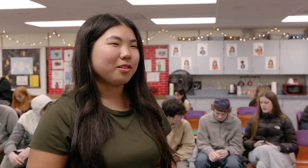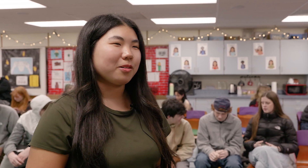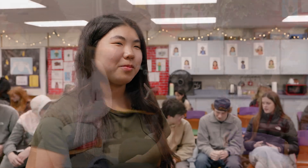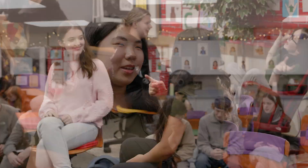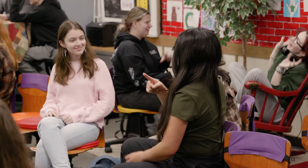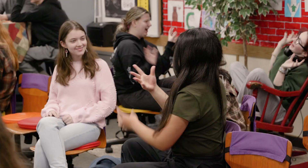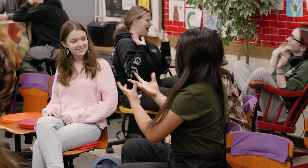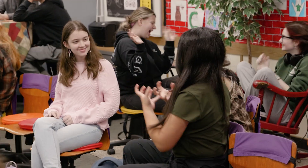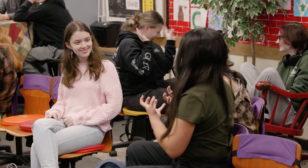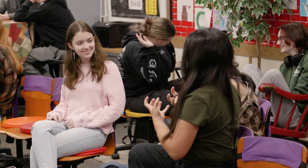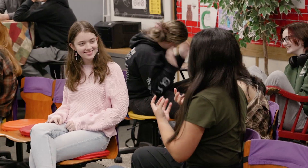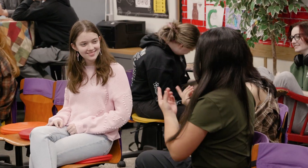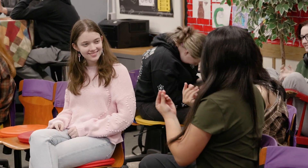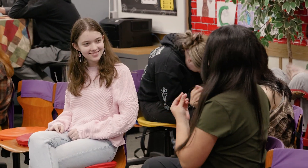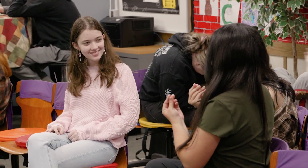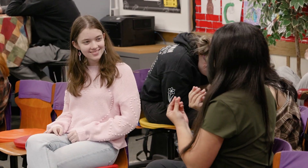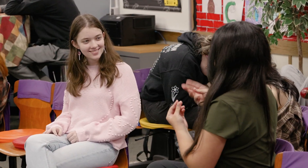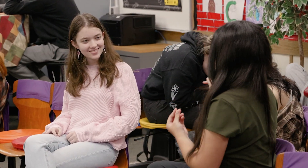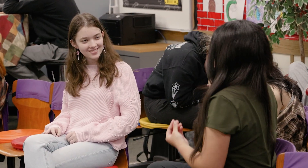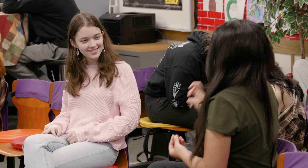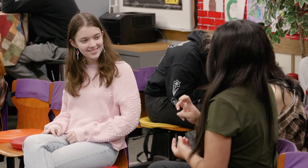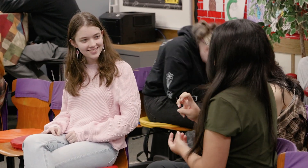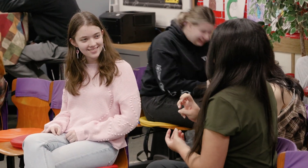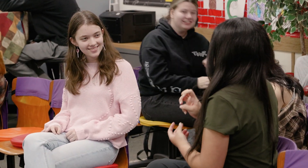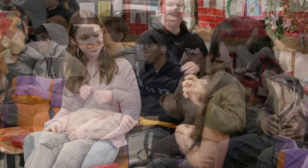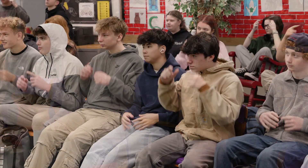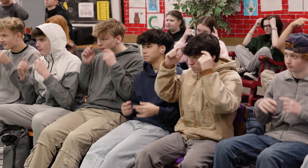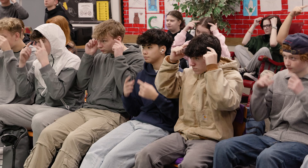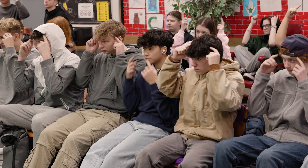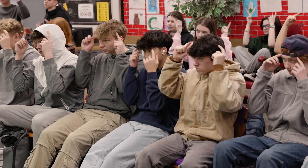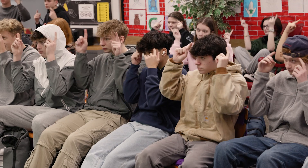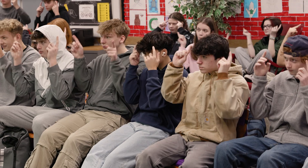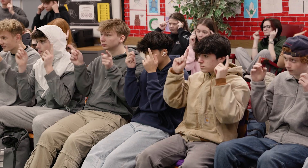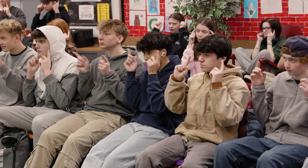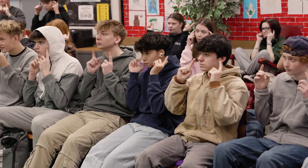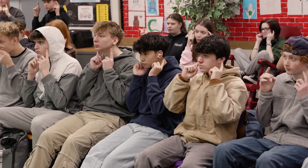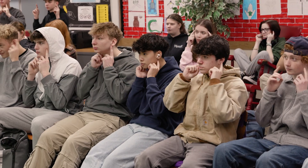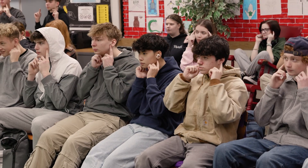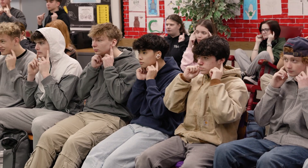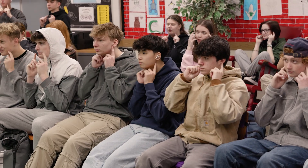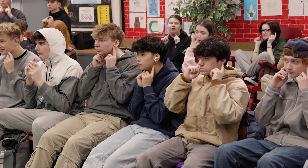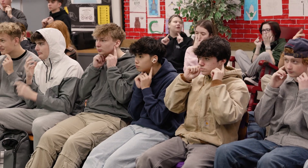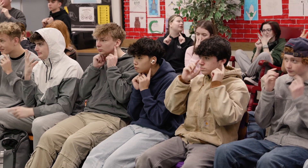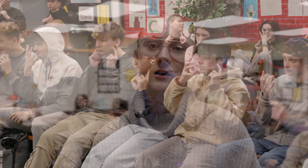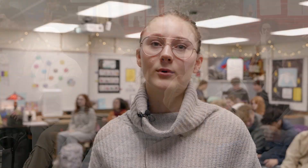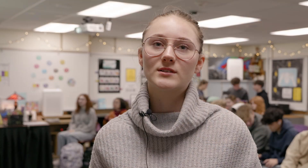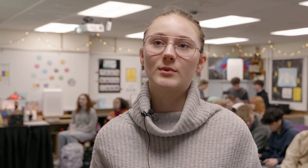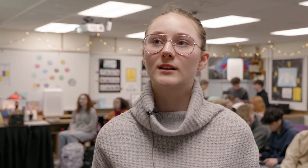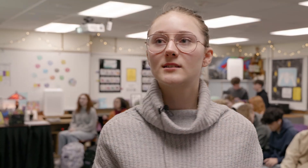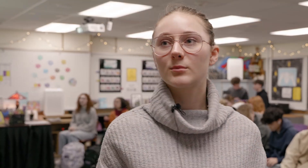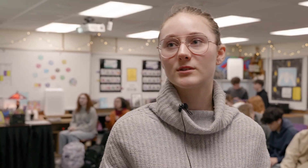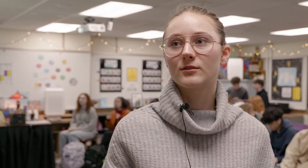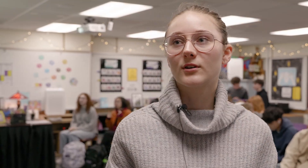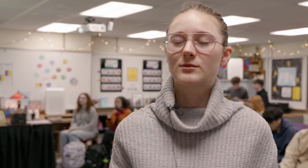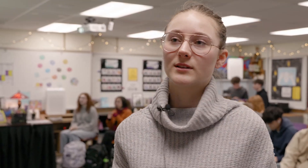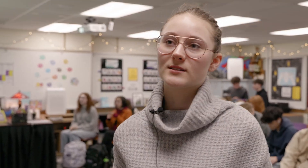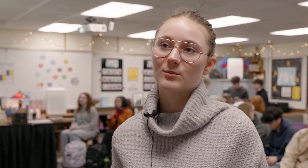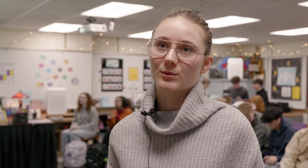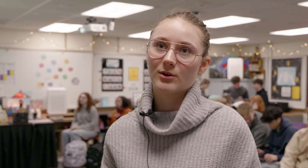So yeah, you learn a lot of valuable things other than just ASL. I have friends who went through this class and now want to be an interpreter or go to an interpreter program.